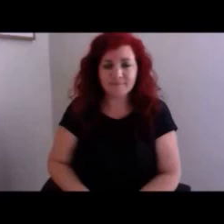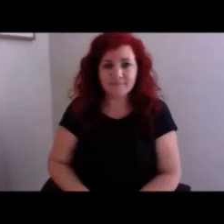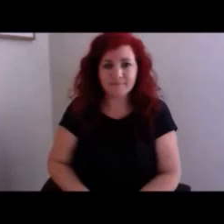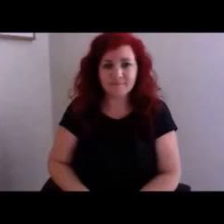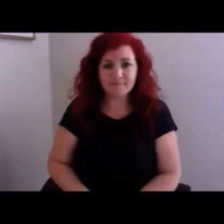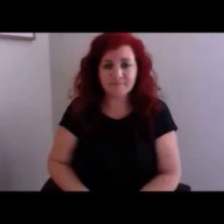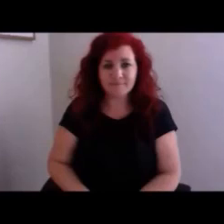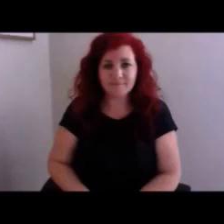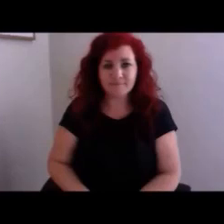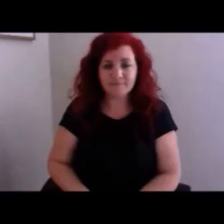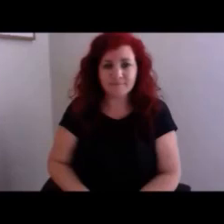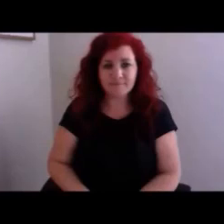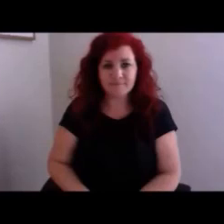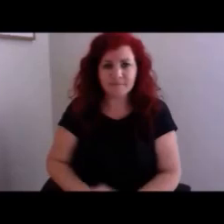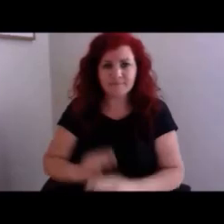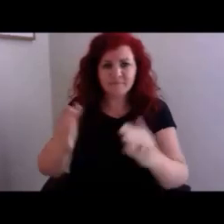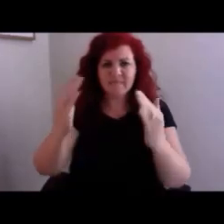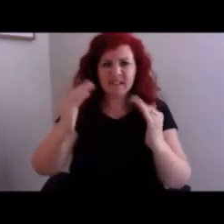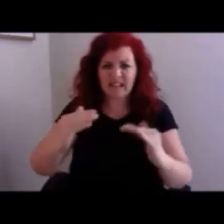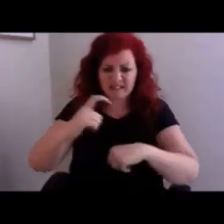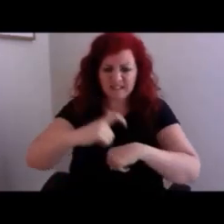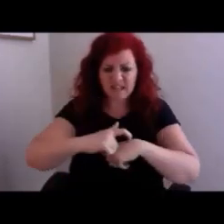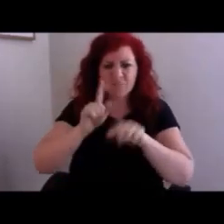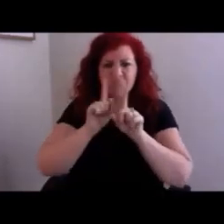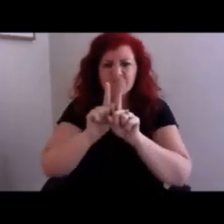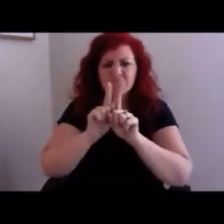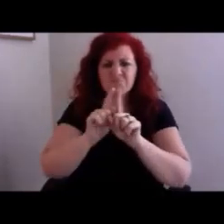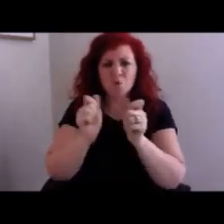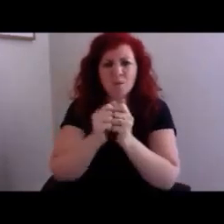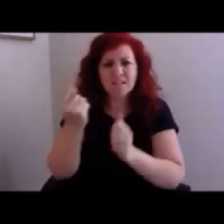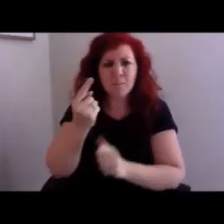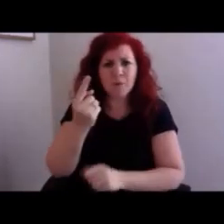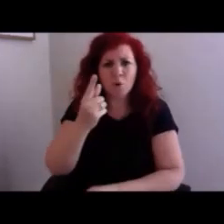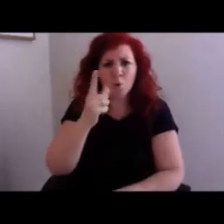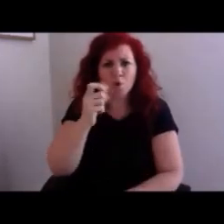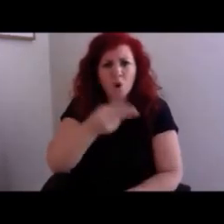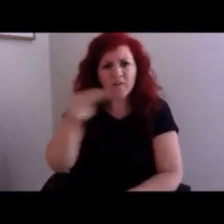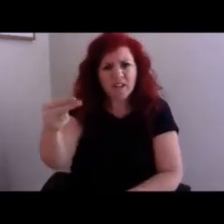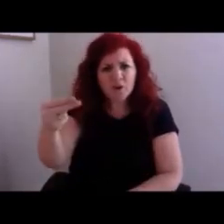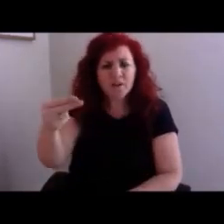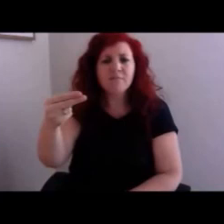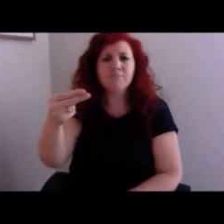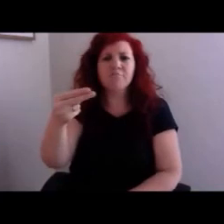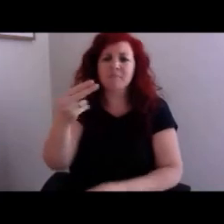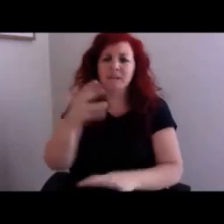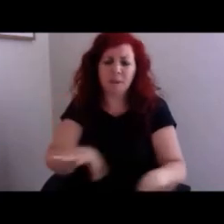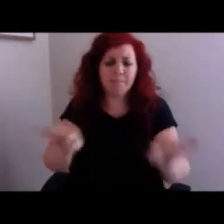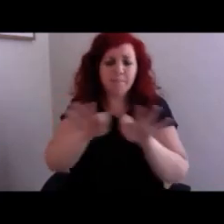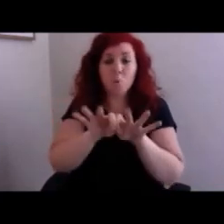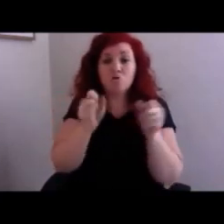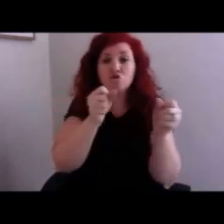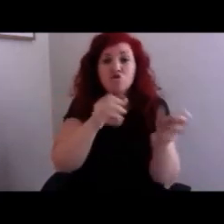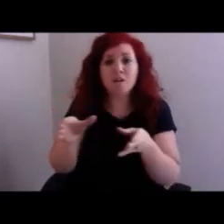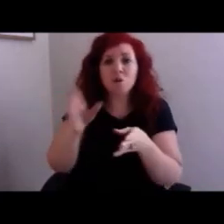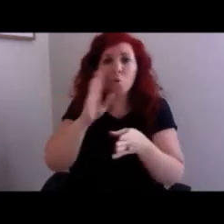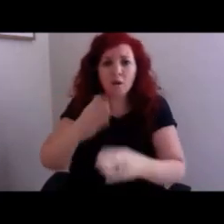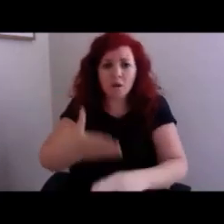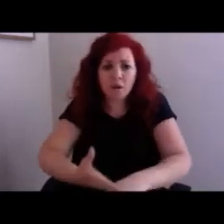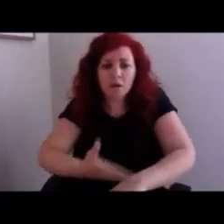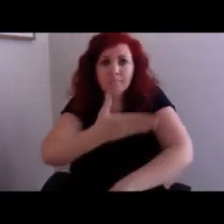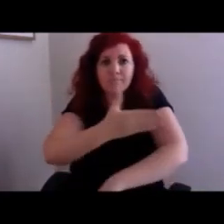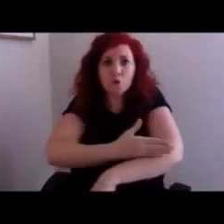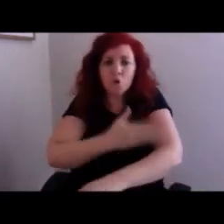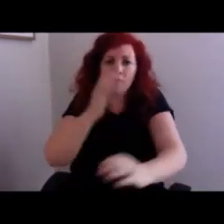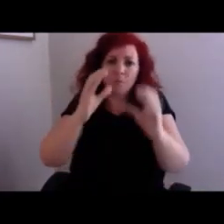Next time you're with someone who's hard of hearing, here are important strategies that will greatly improve